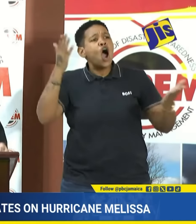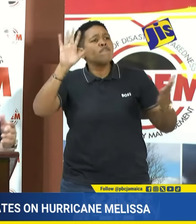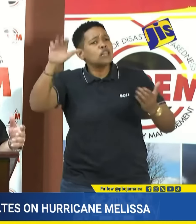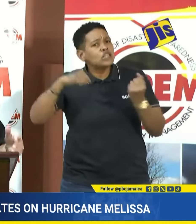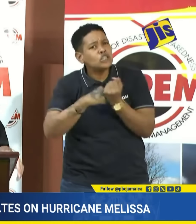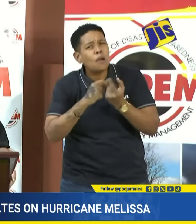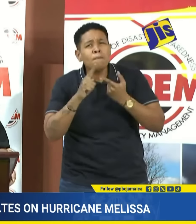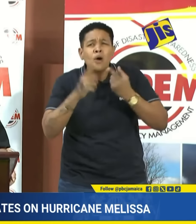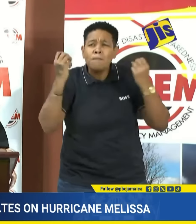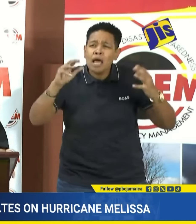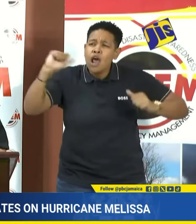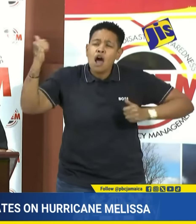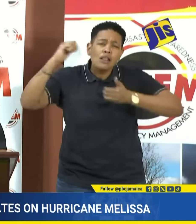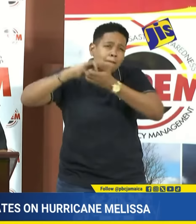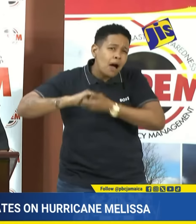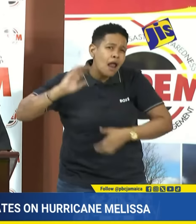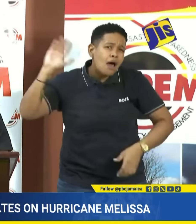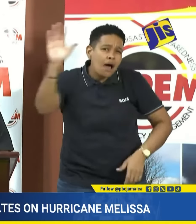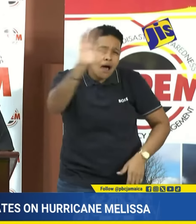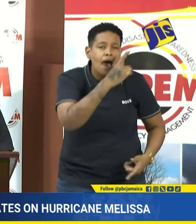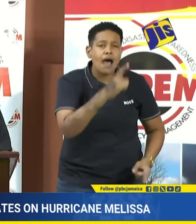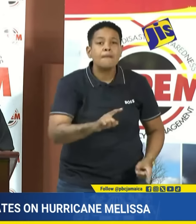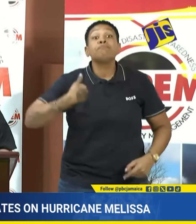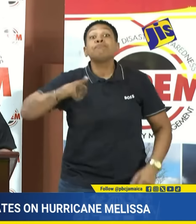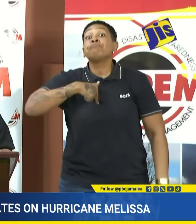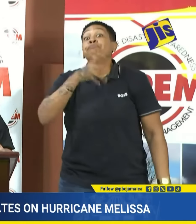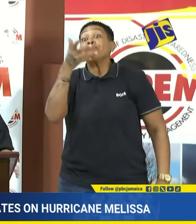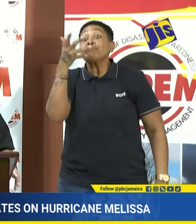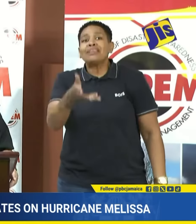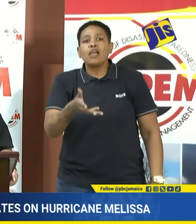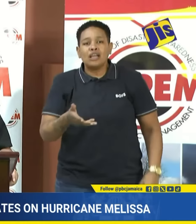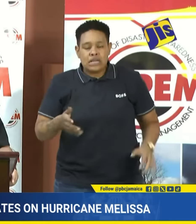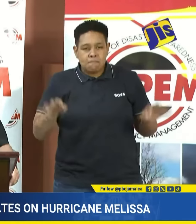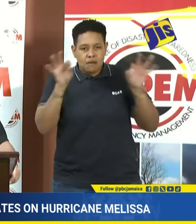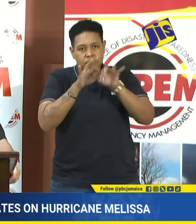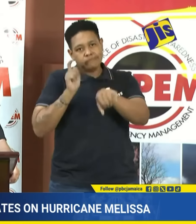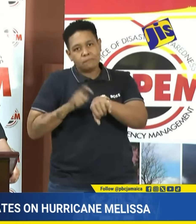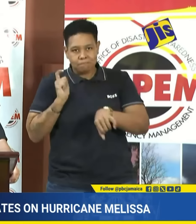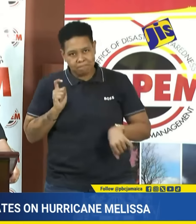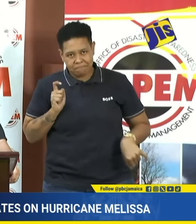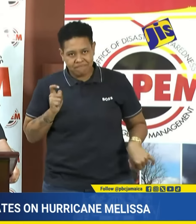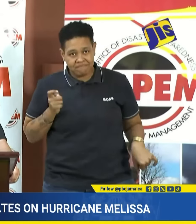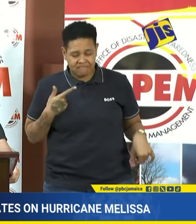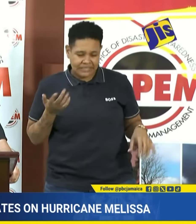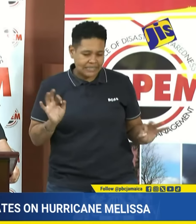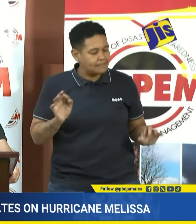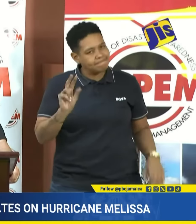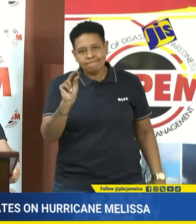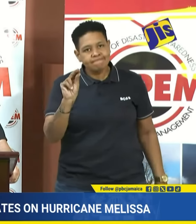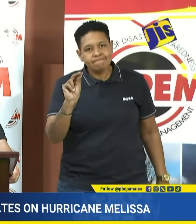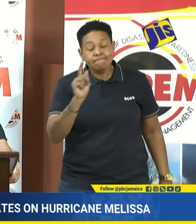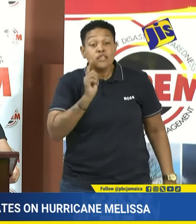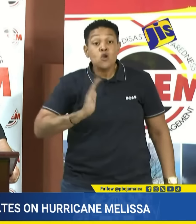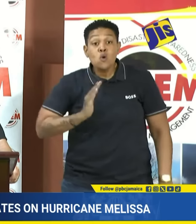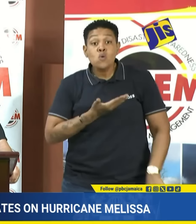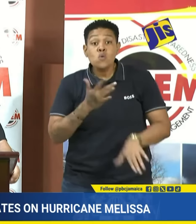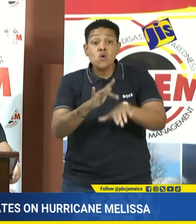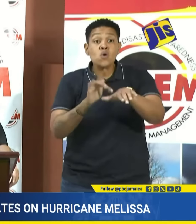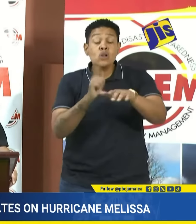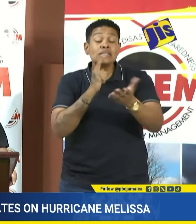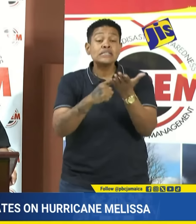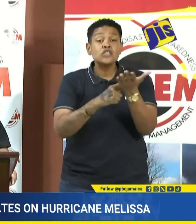their support, and many other partners. We are at a critical juncture, and at our